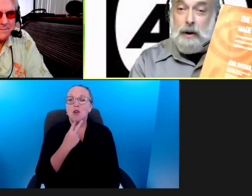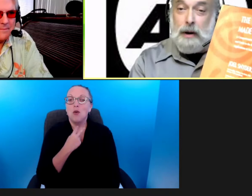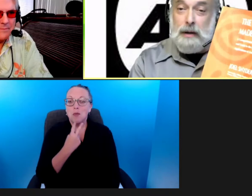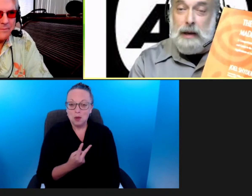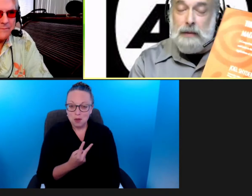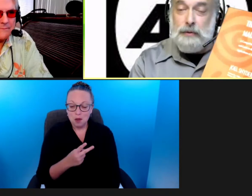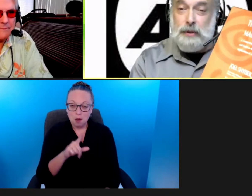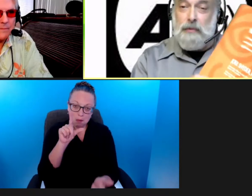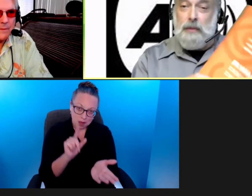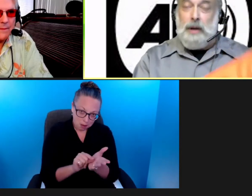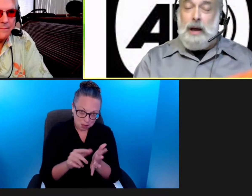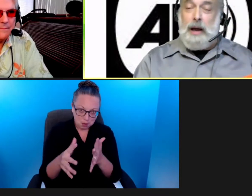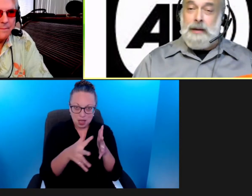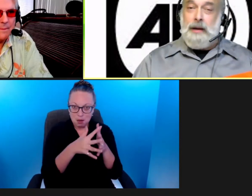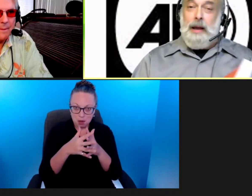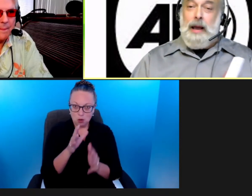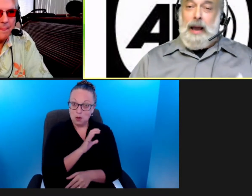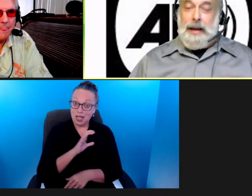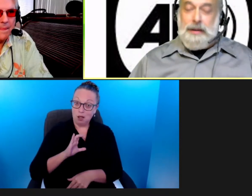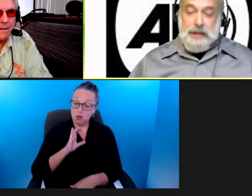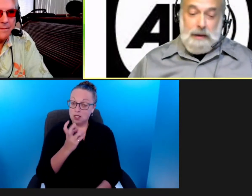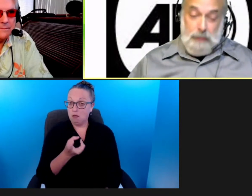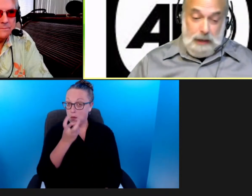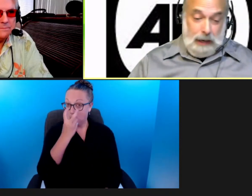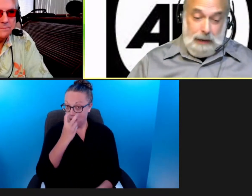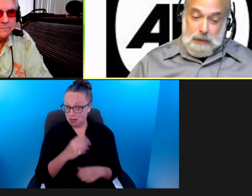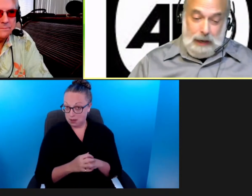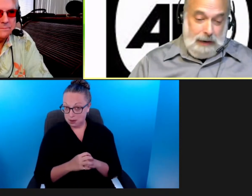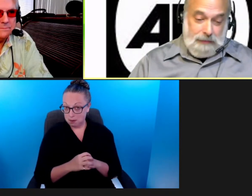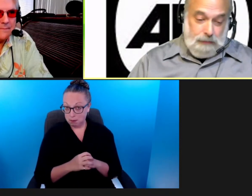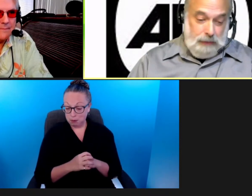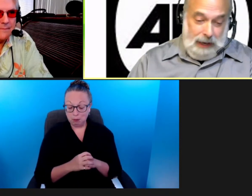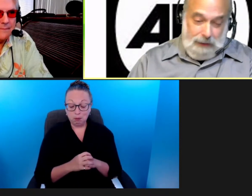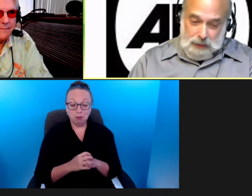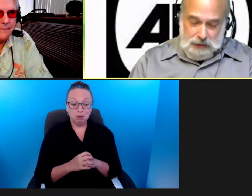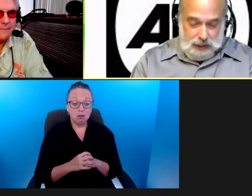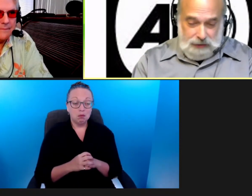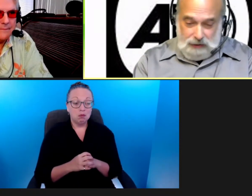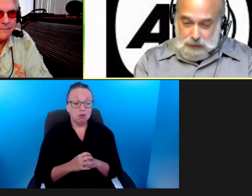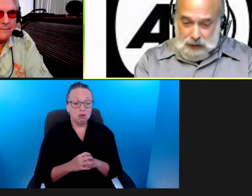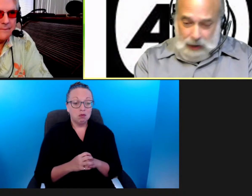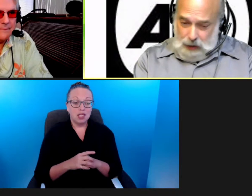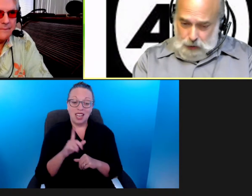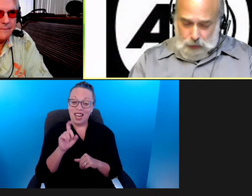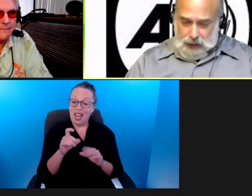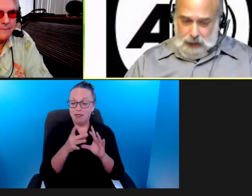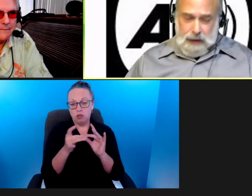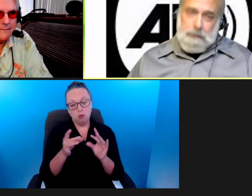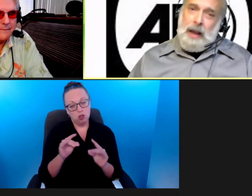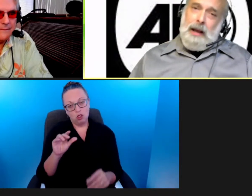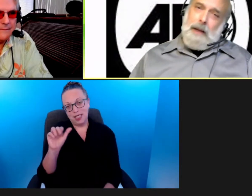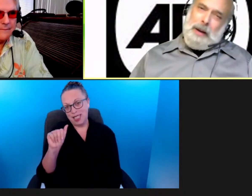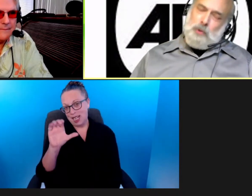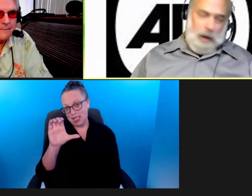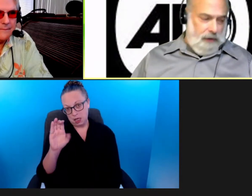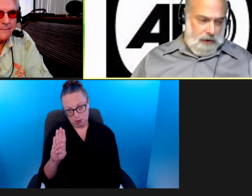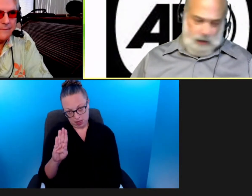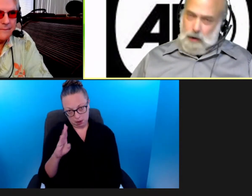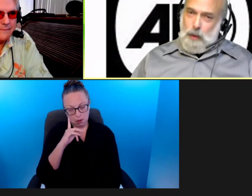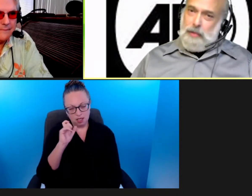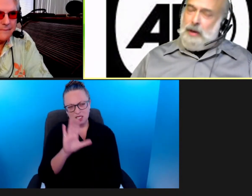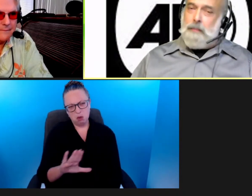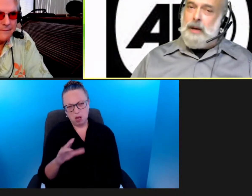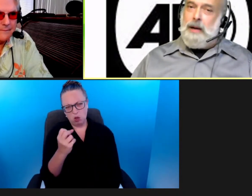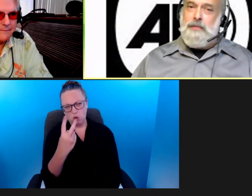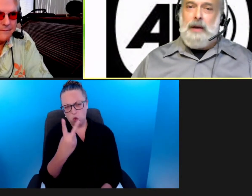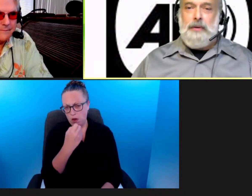the American Council of the Blind. And I have to mention ACB. They about 12 years ago